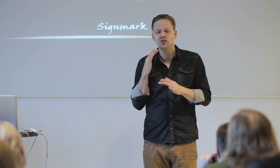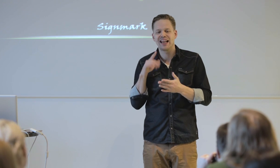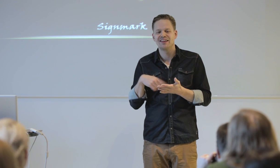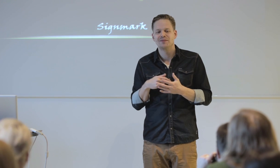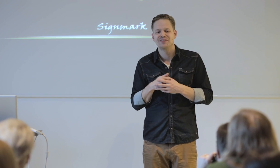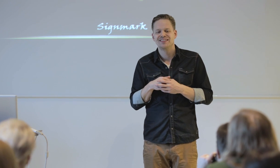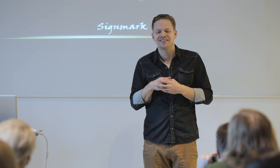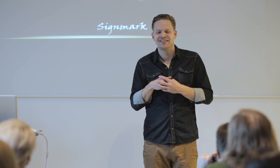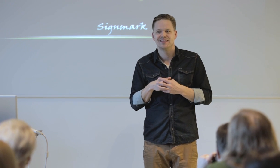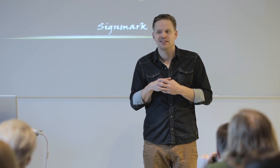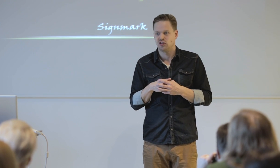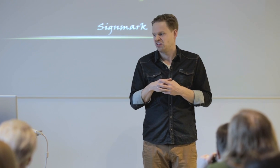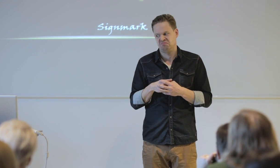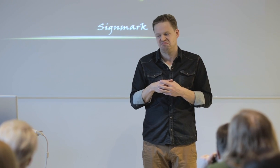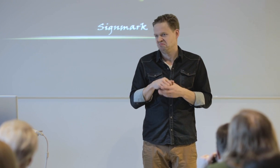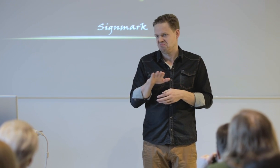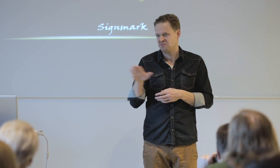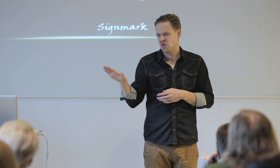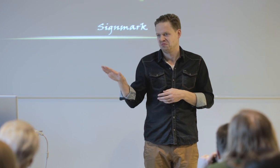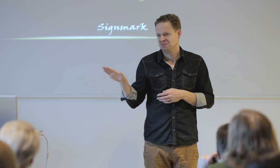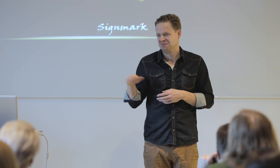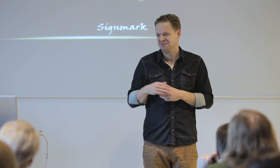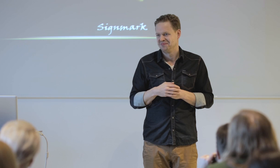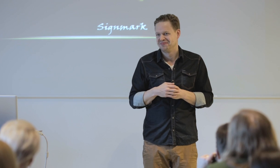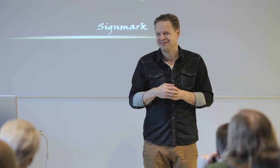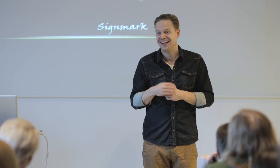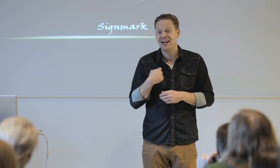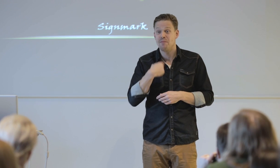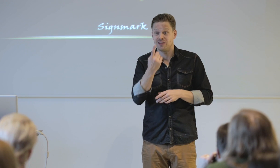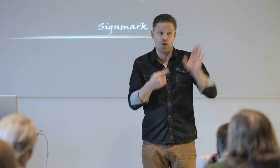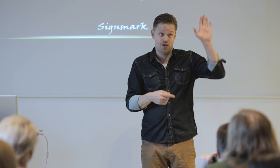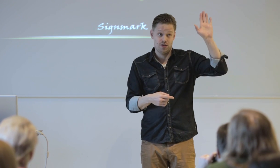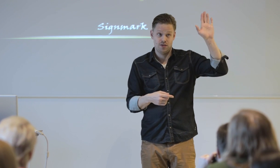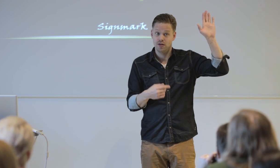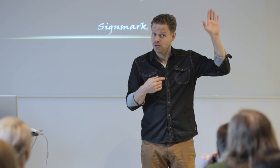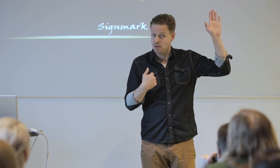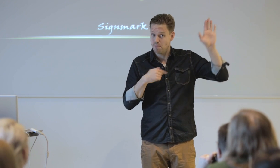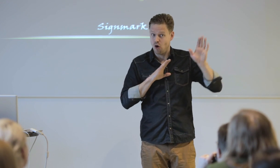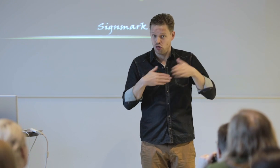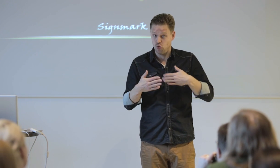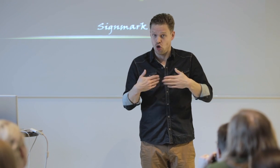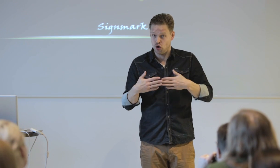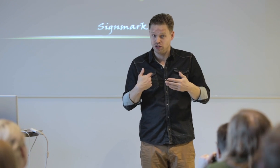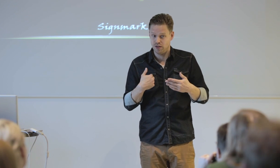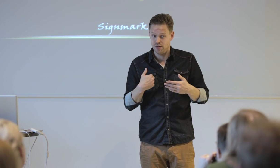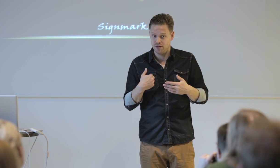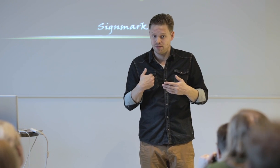I'm making a record, an album, a music album. And dad said, no. And then I said, well, hold on, I'm